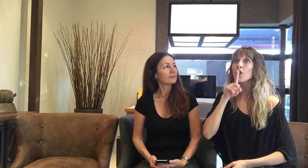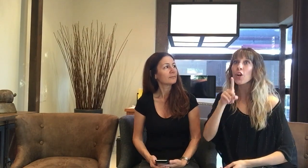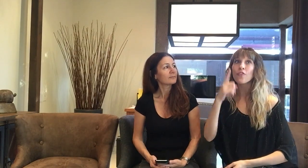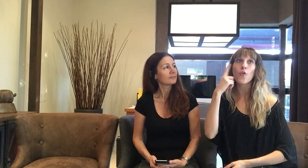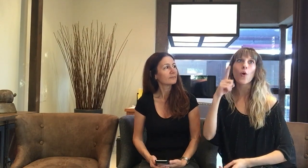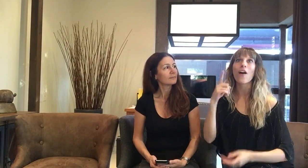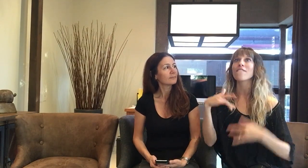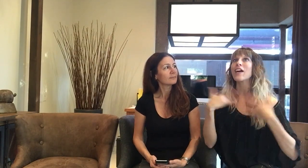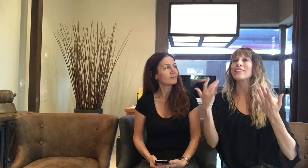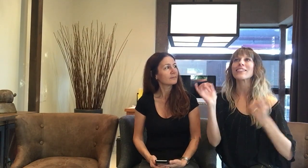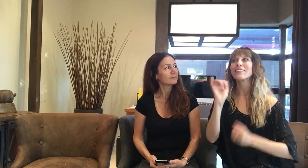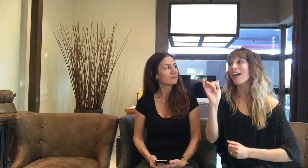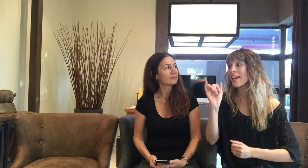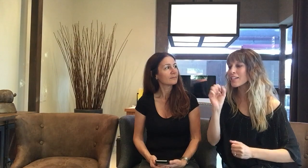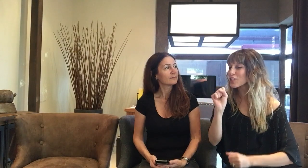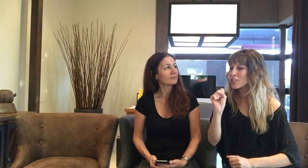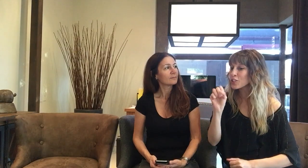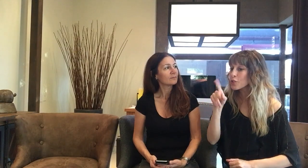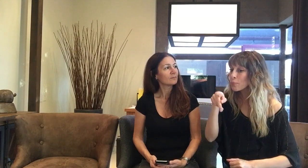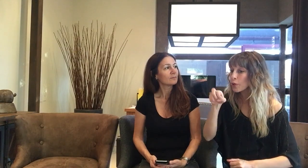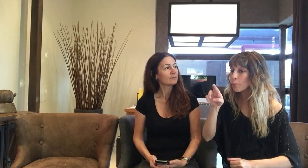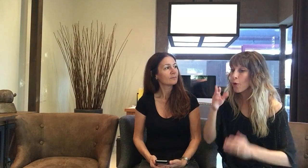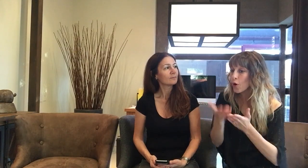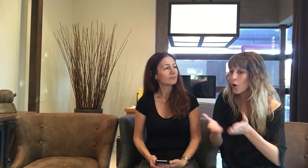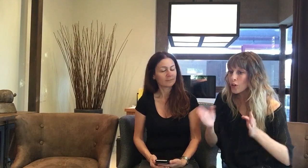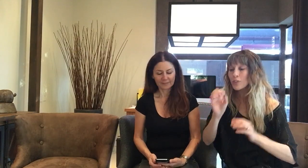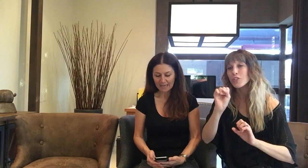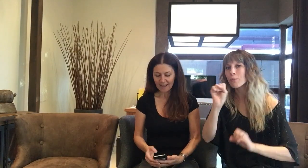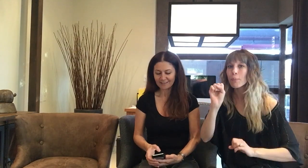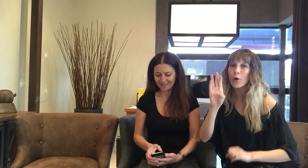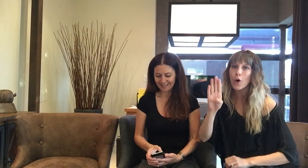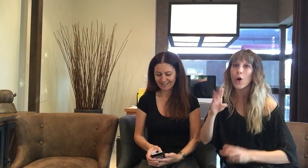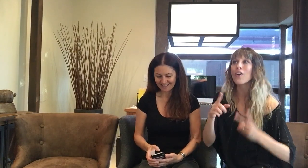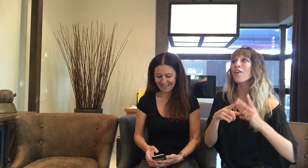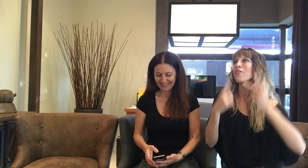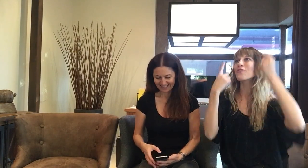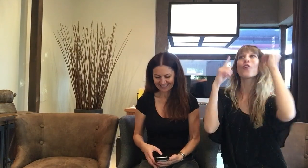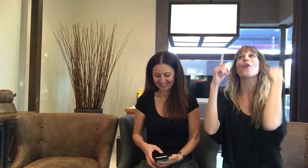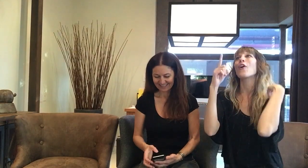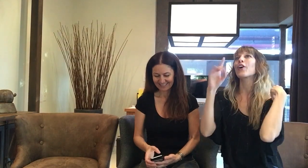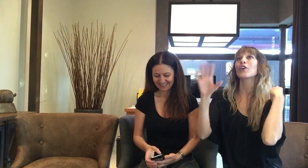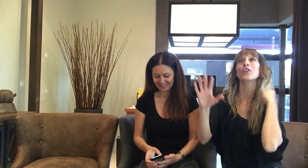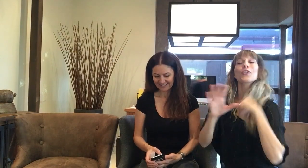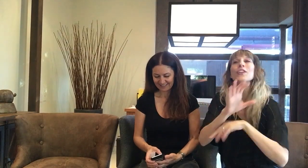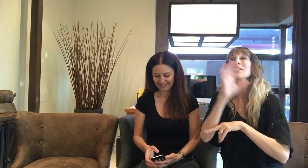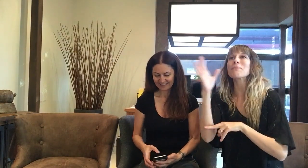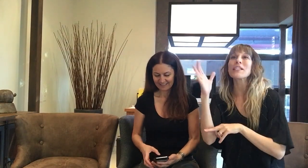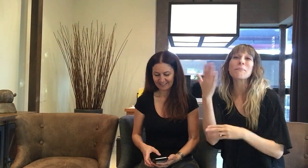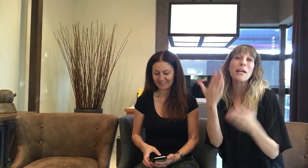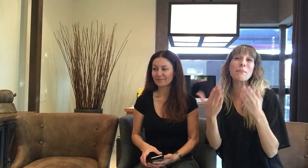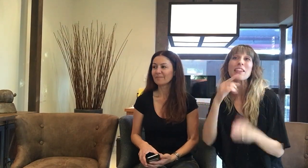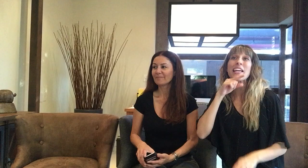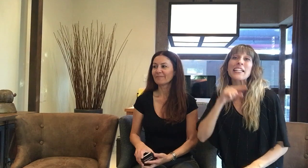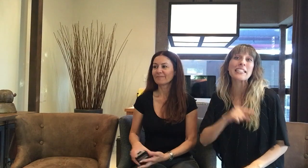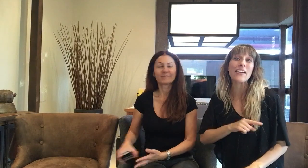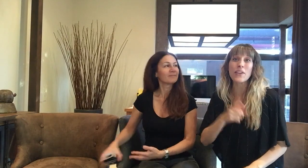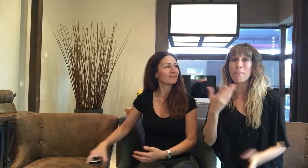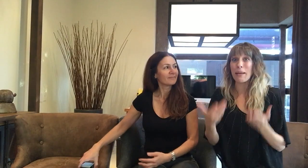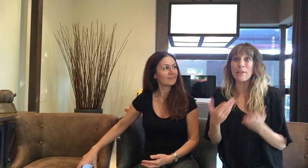sure for events like Super Bowl, Yes. for Christmas, maybe Thanksgiving, maybe